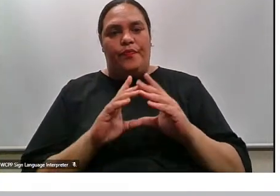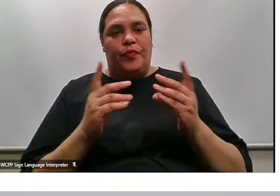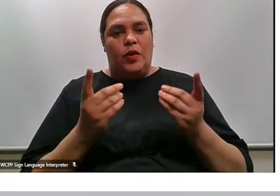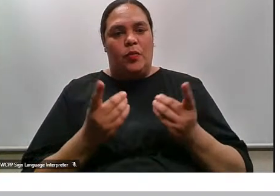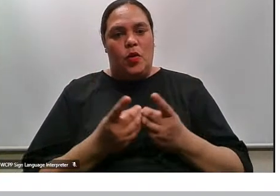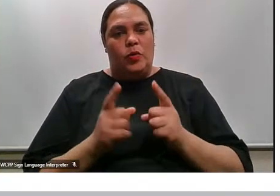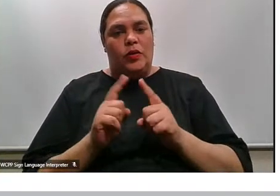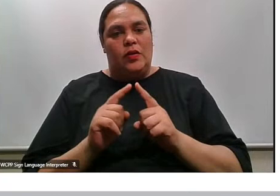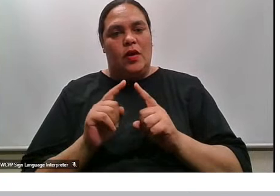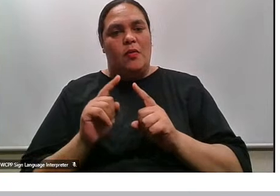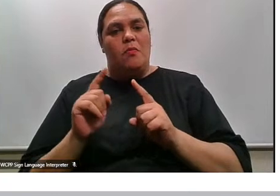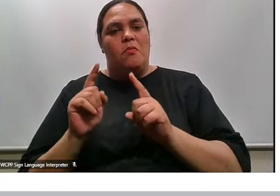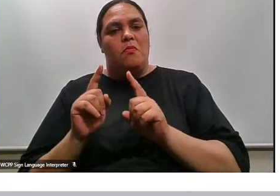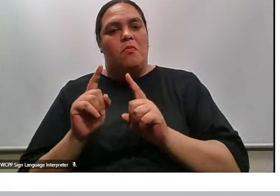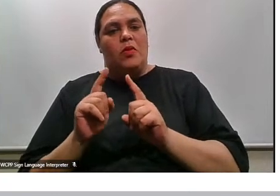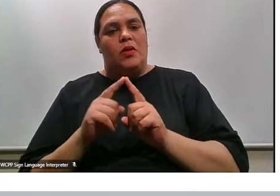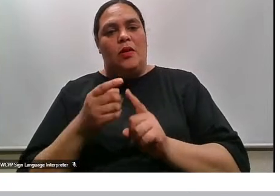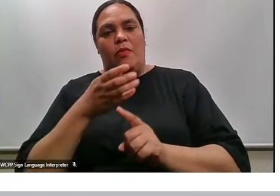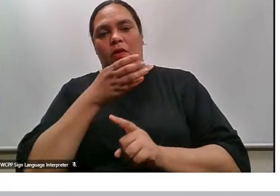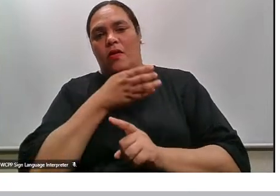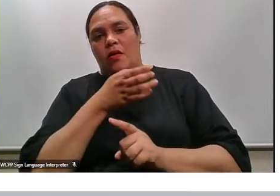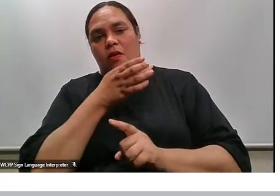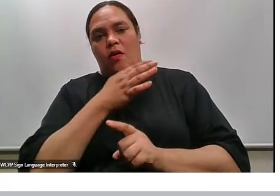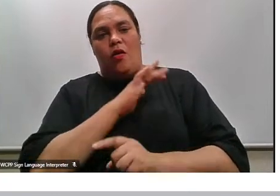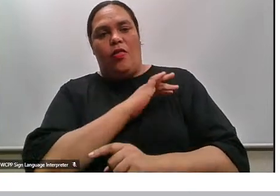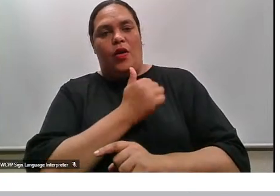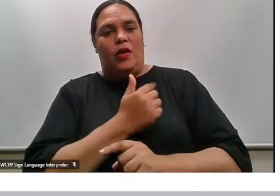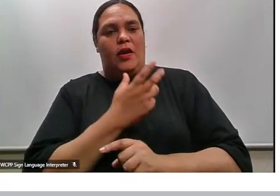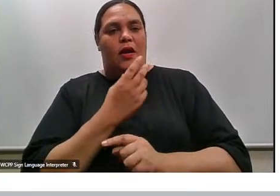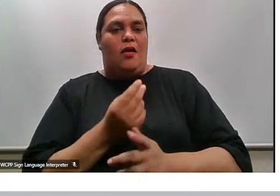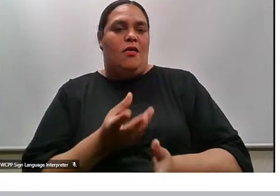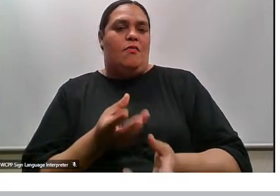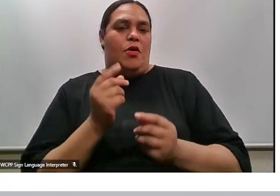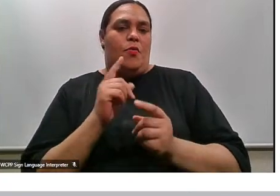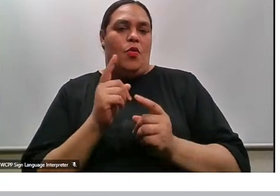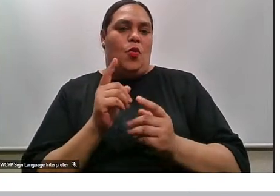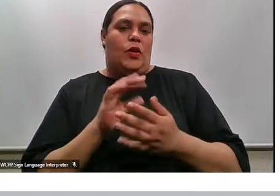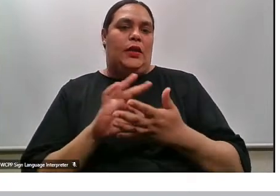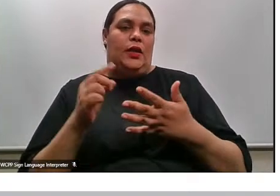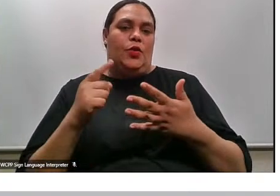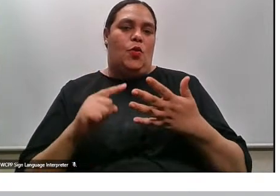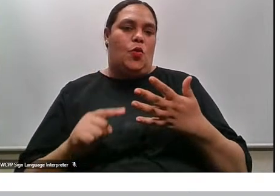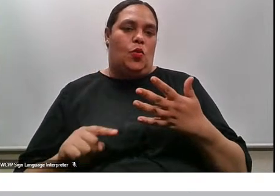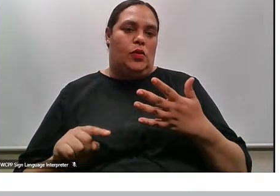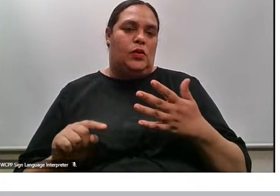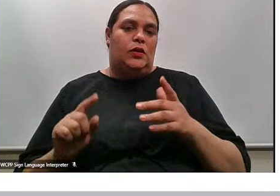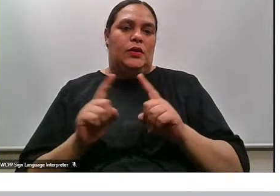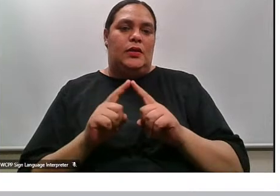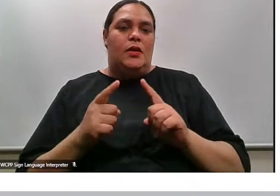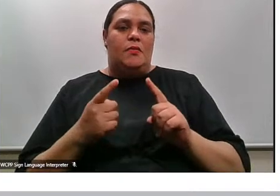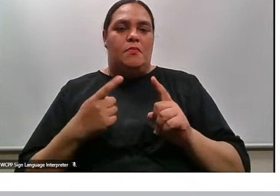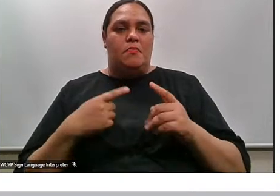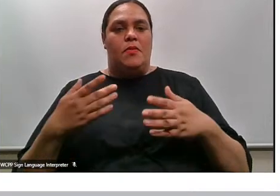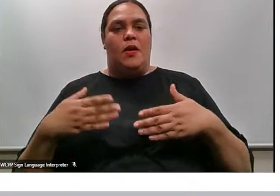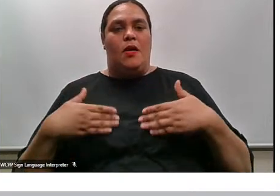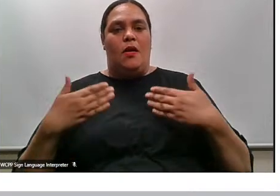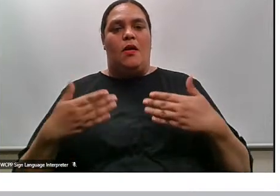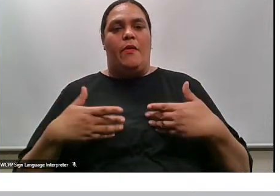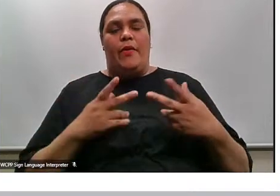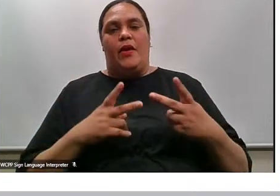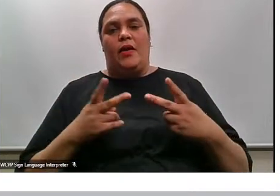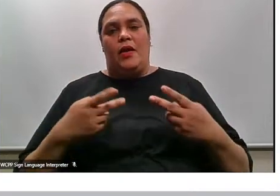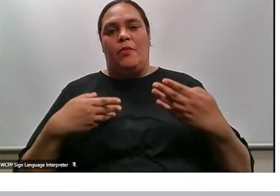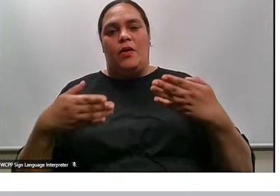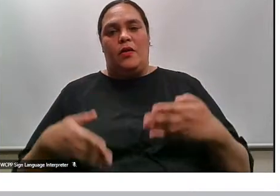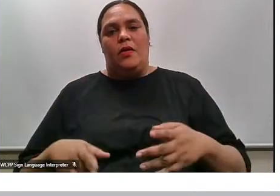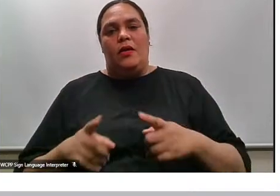as well as the Liquor Authority have received clean audits. And I am happy once again to be here,